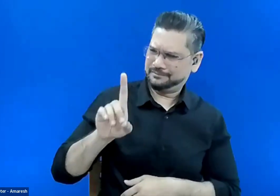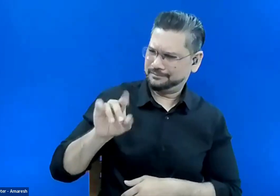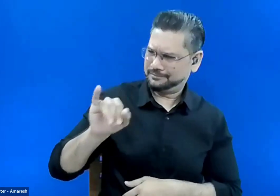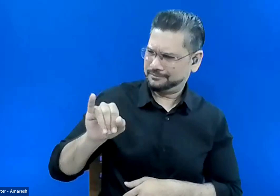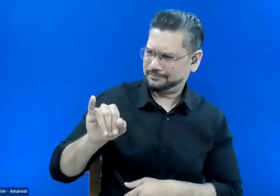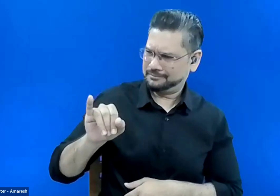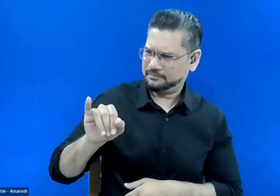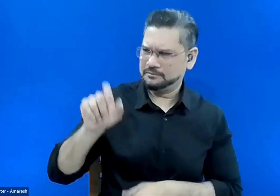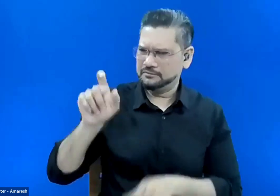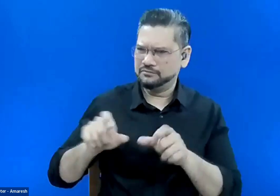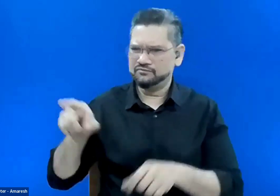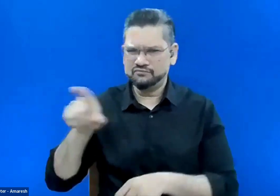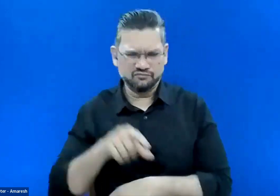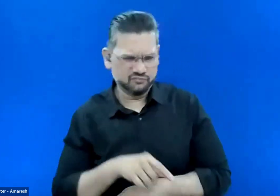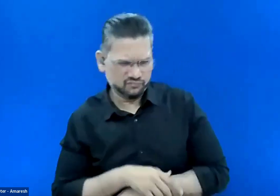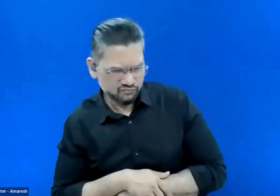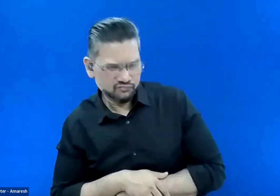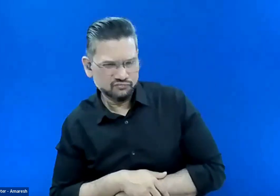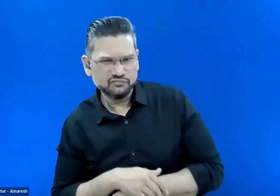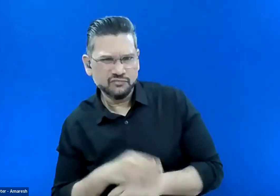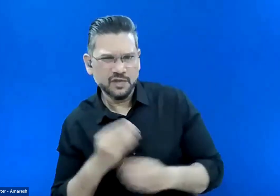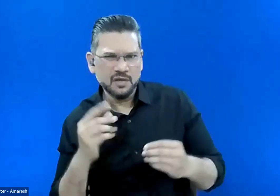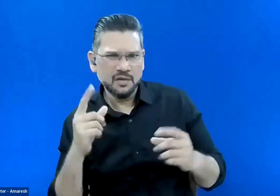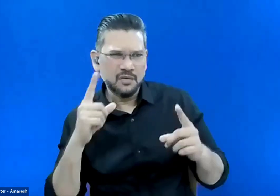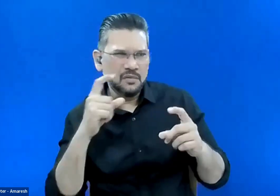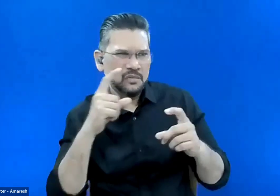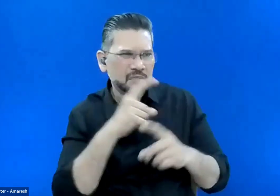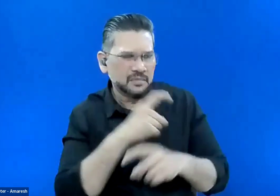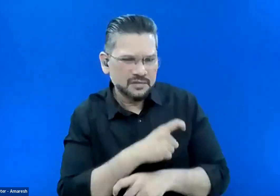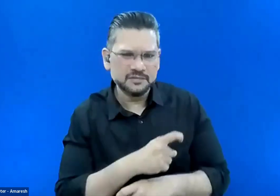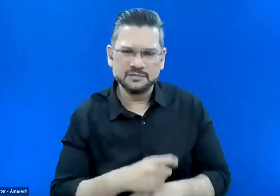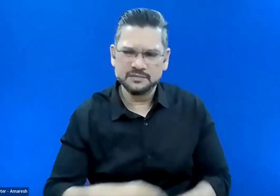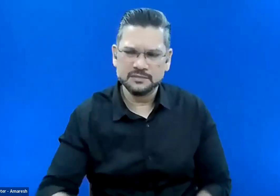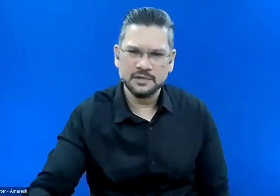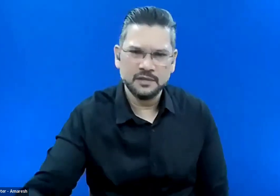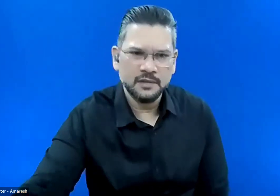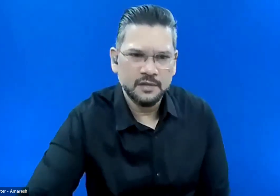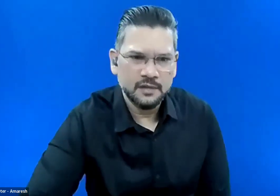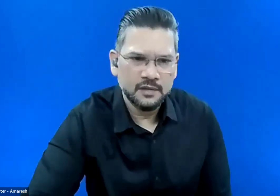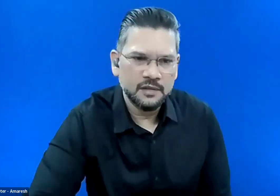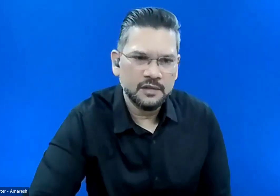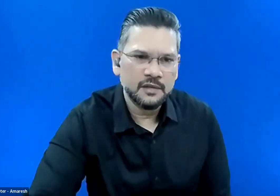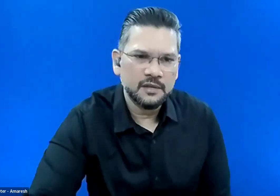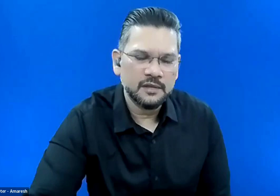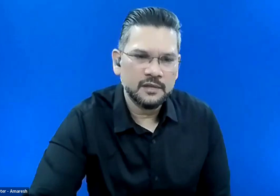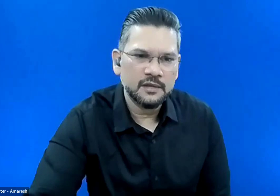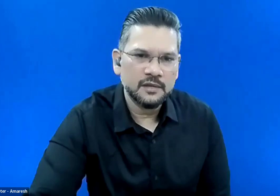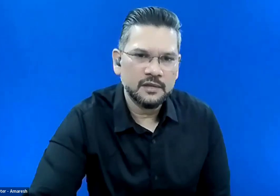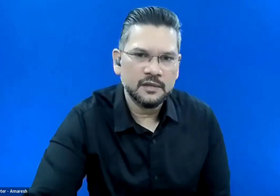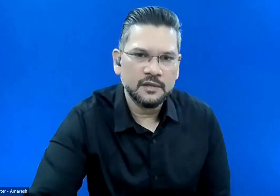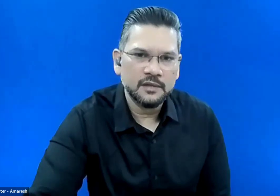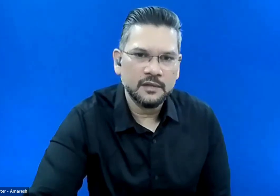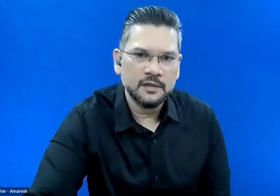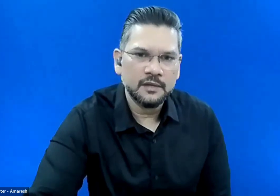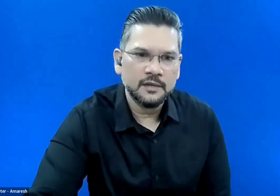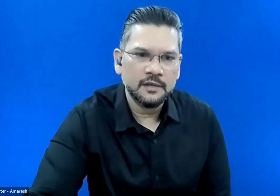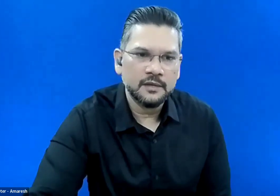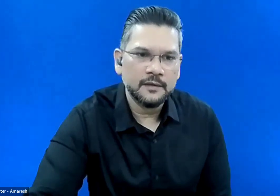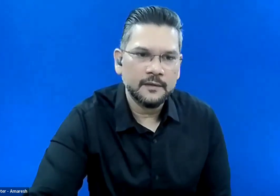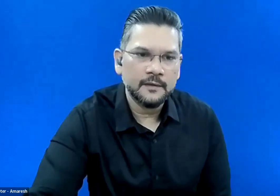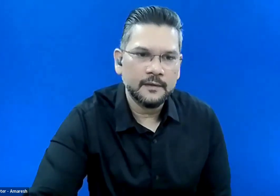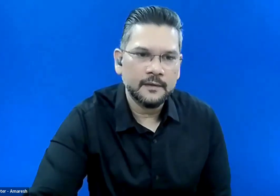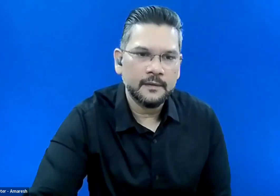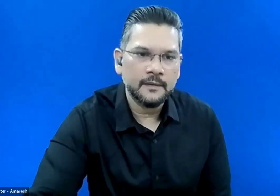And I would say it's a bit complex when you don't have a full exposure to the whole